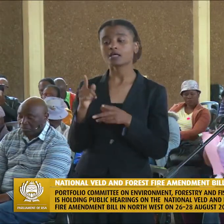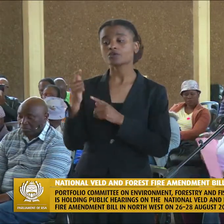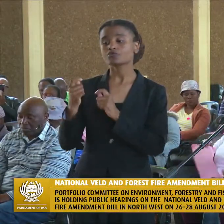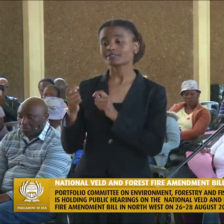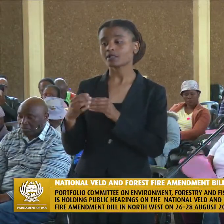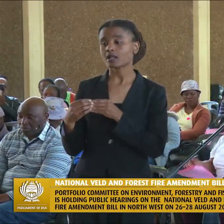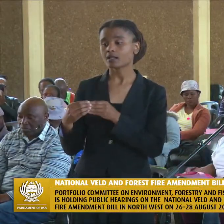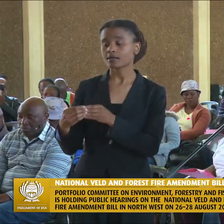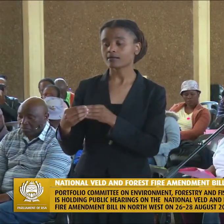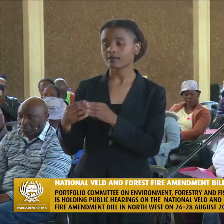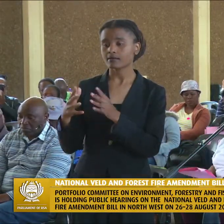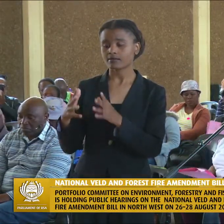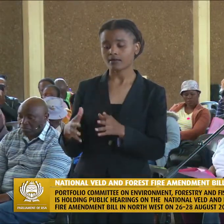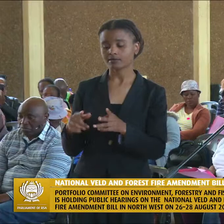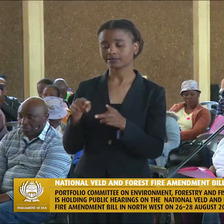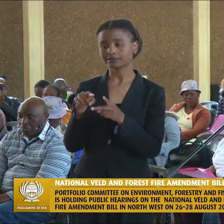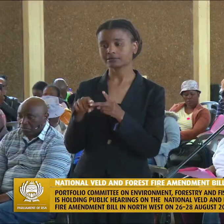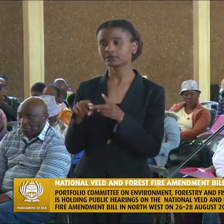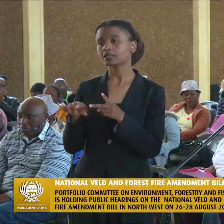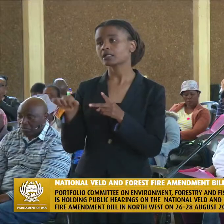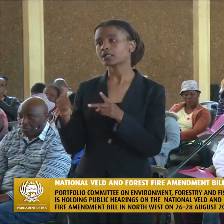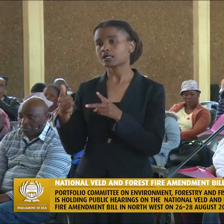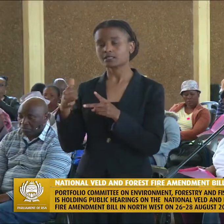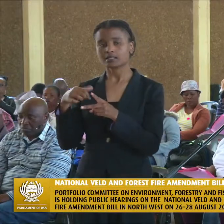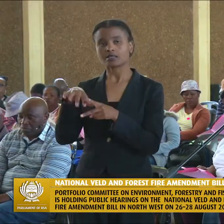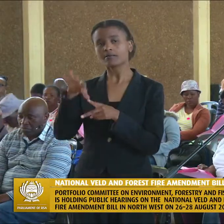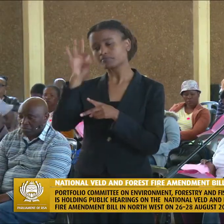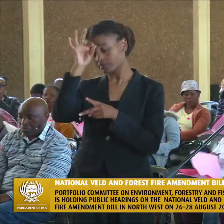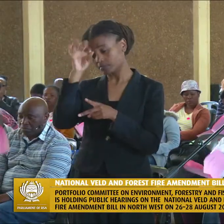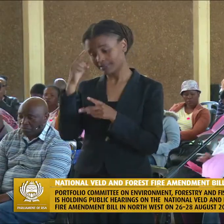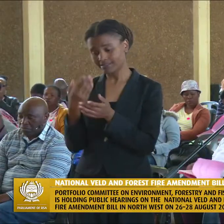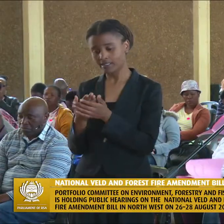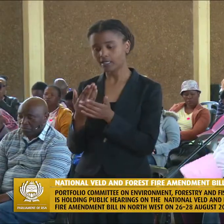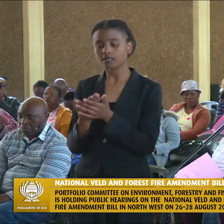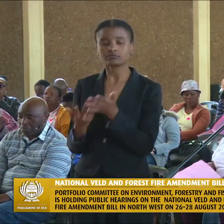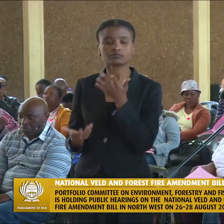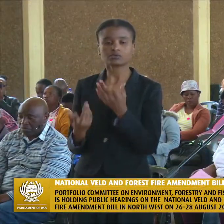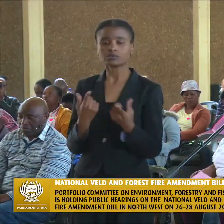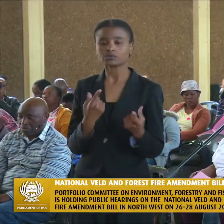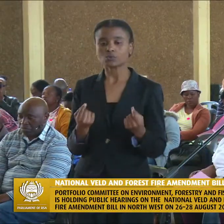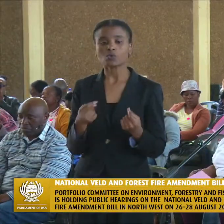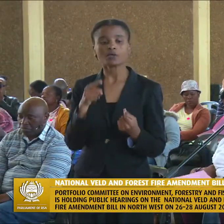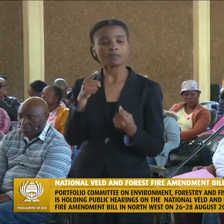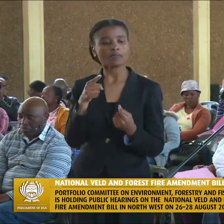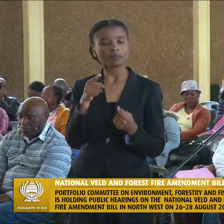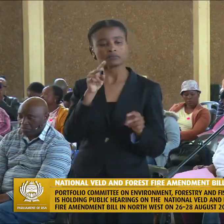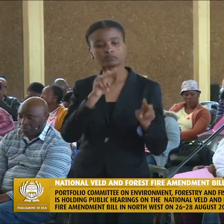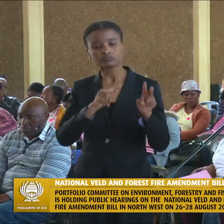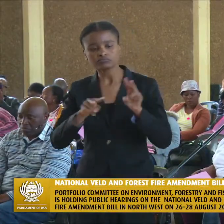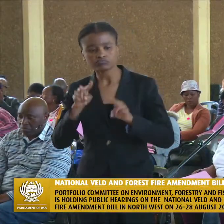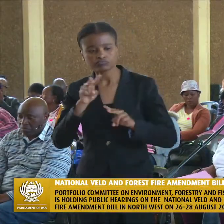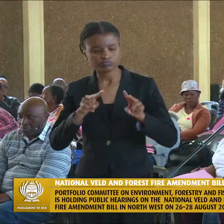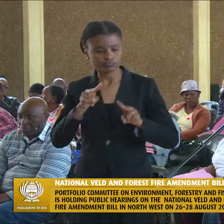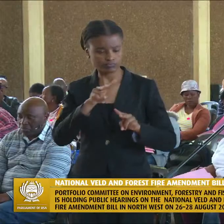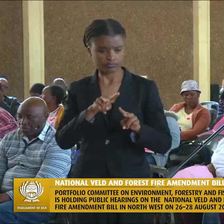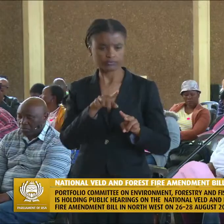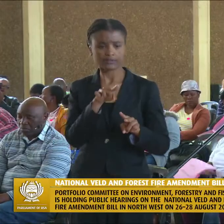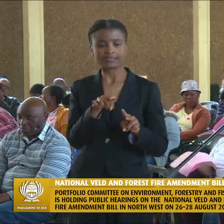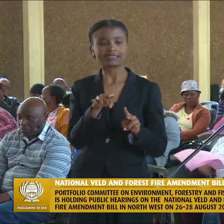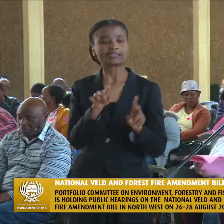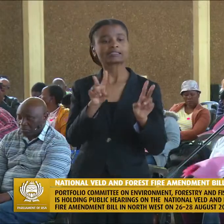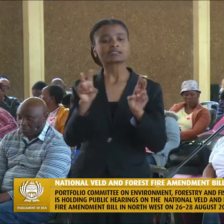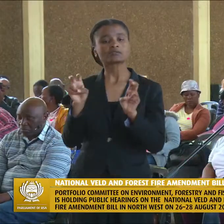enter search arrest and seize relevant evidentiary material in the enforcement of the act